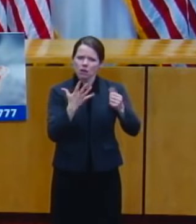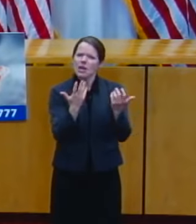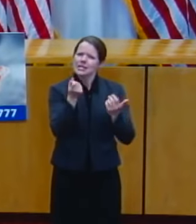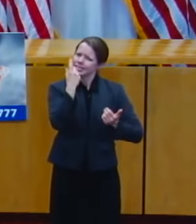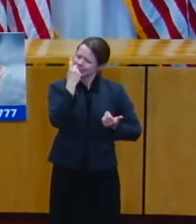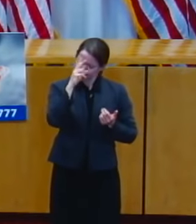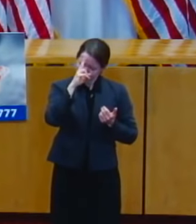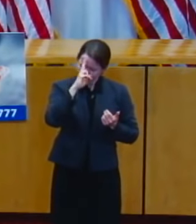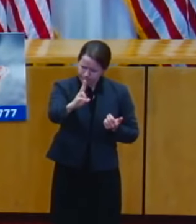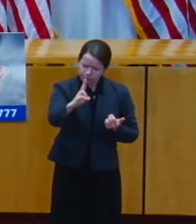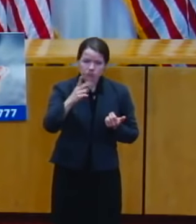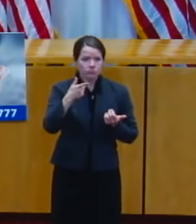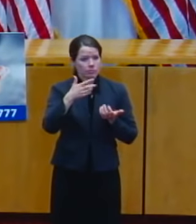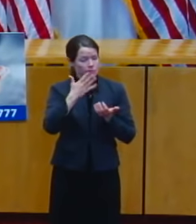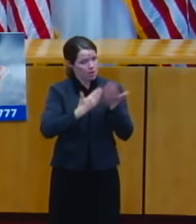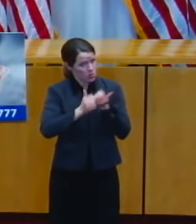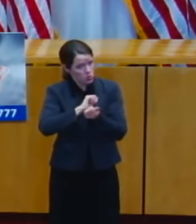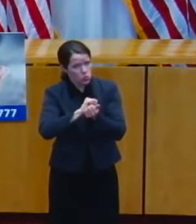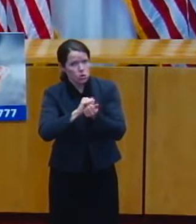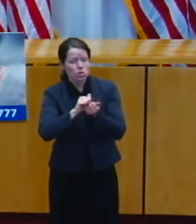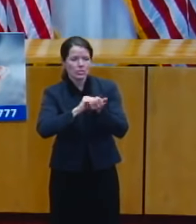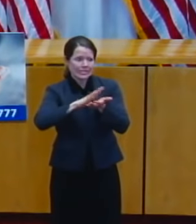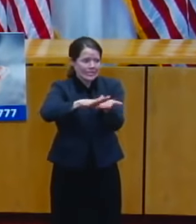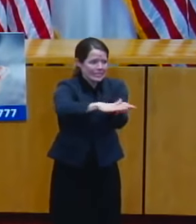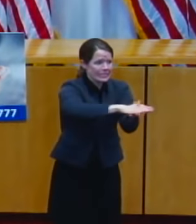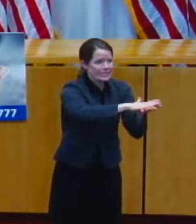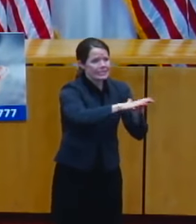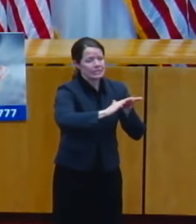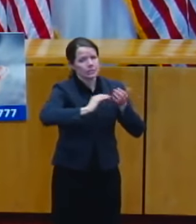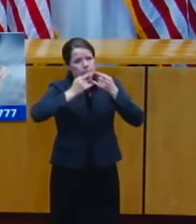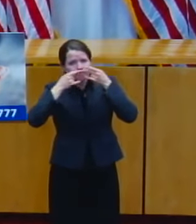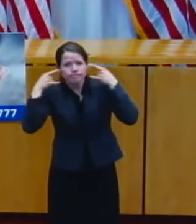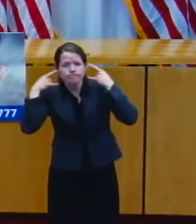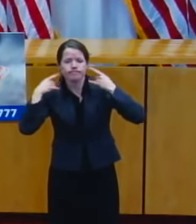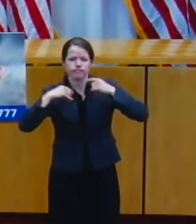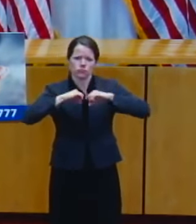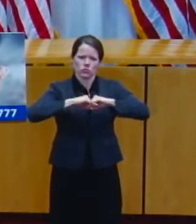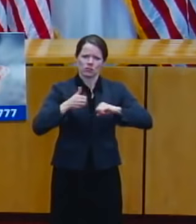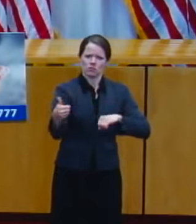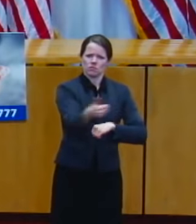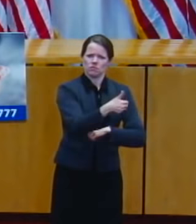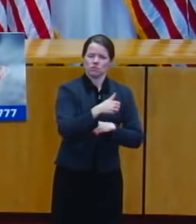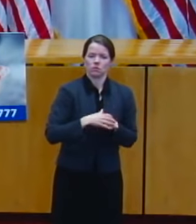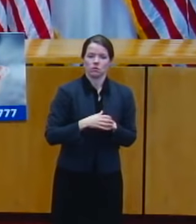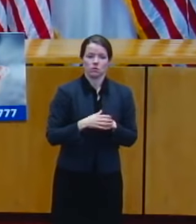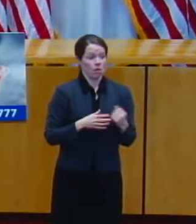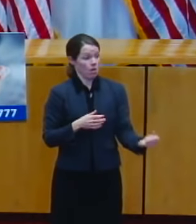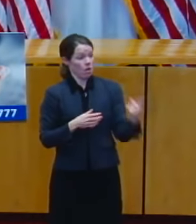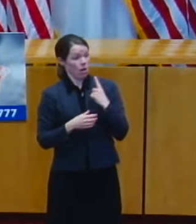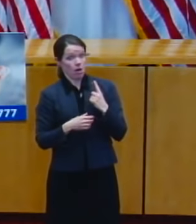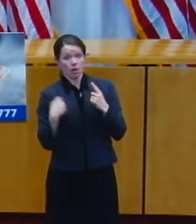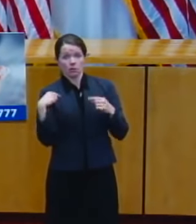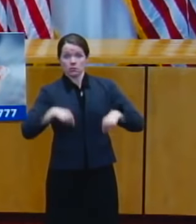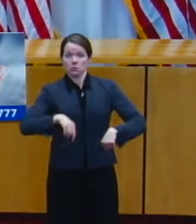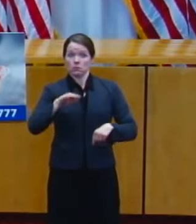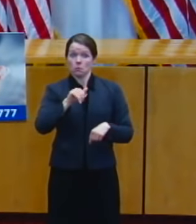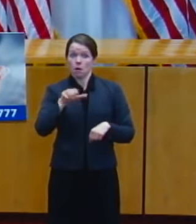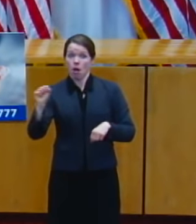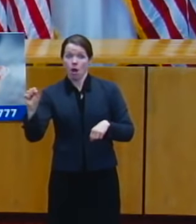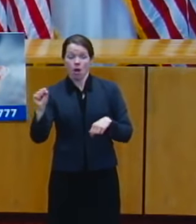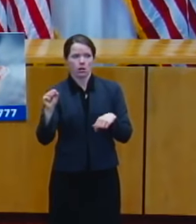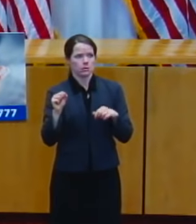people can do. With respect to our planning generally around the surge, I've said many times that we are dealing with an